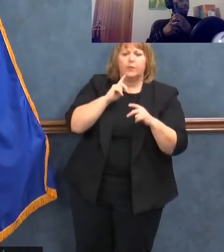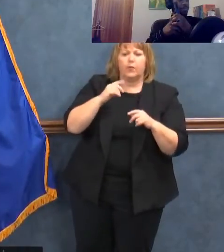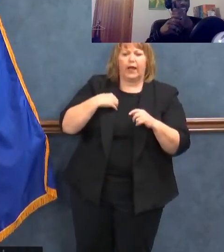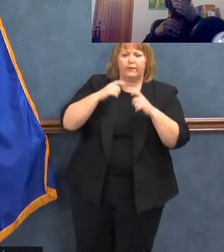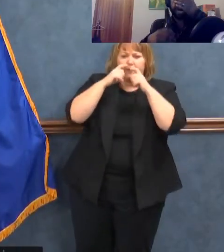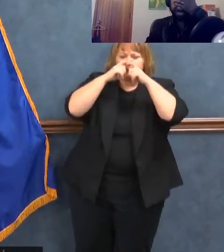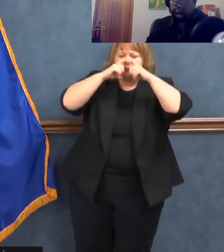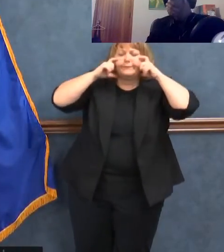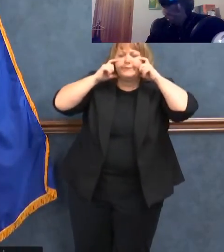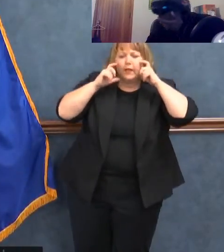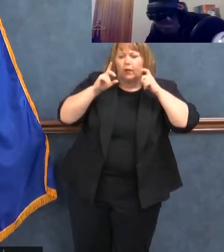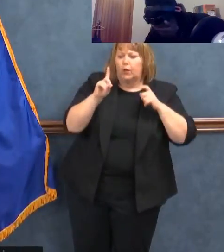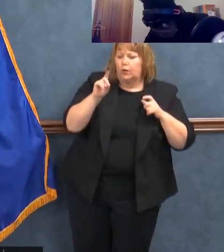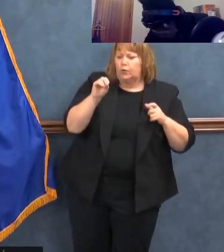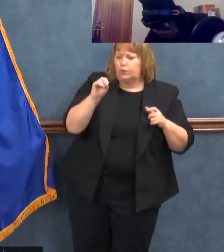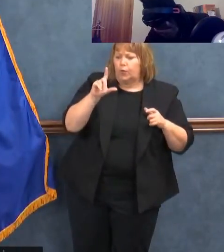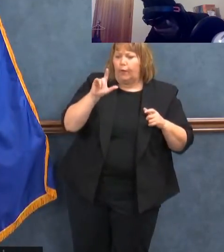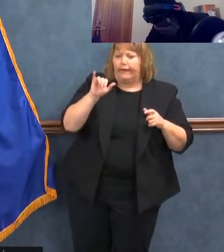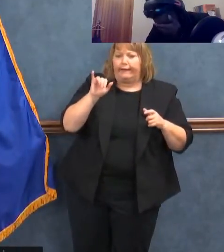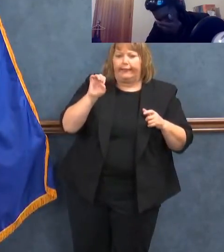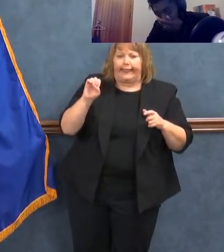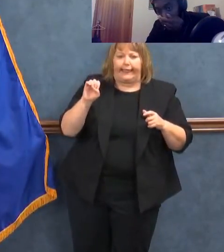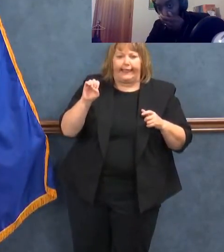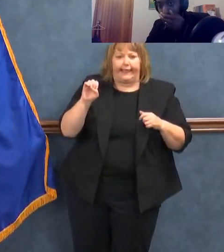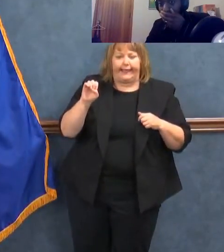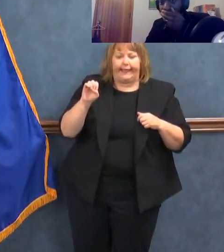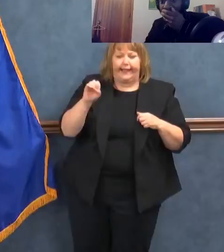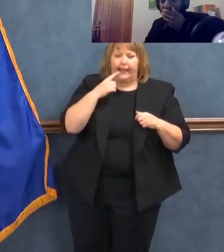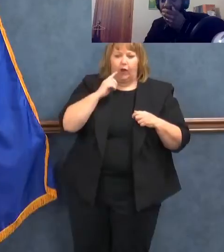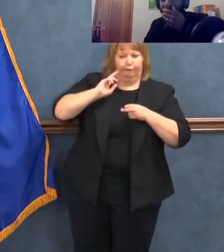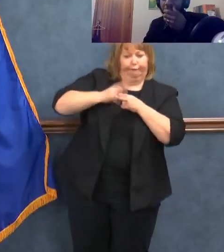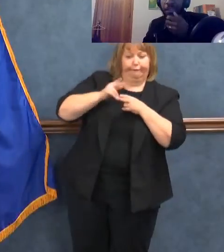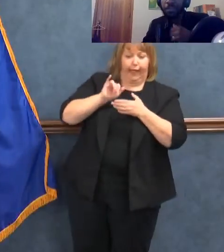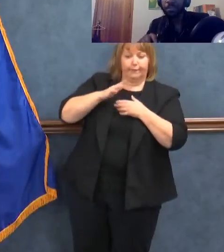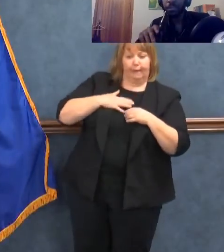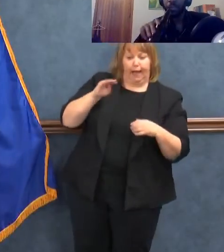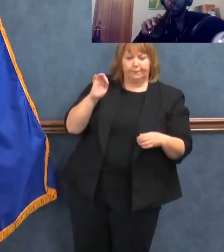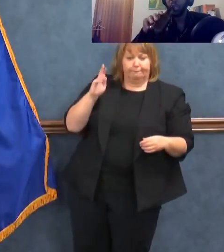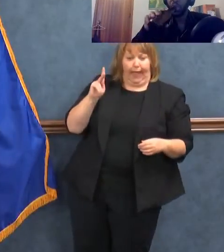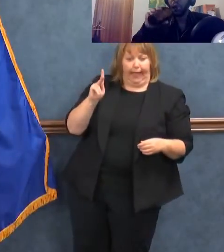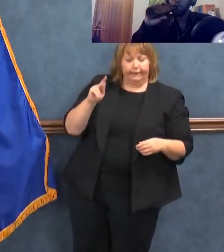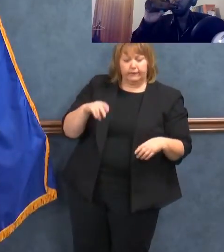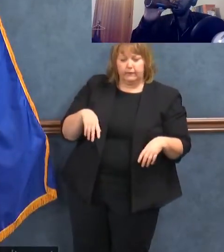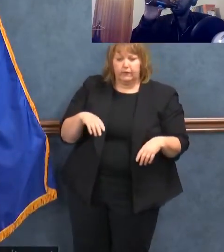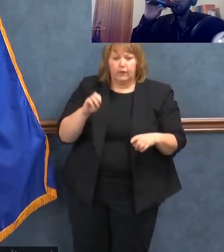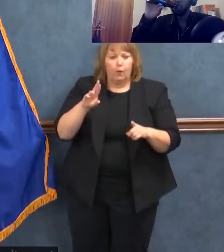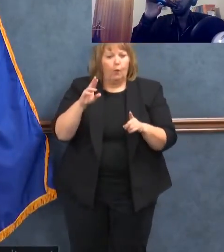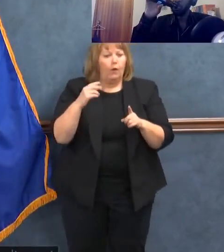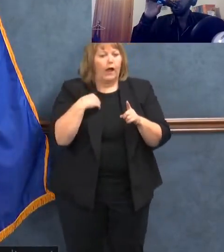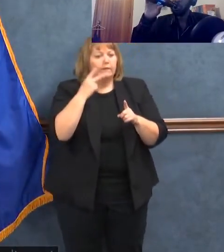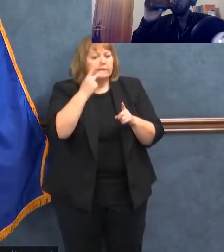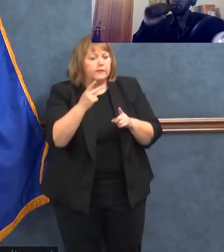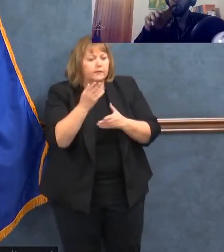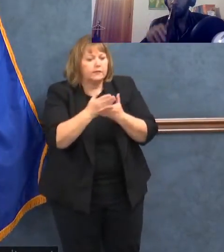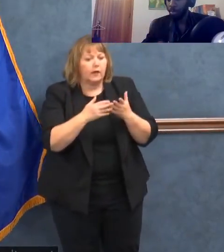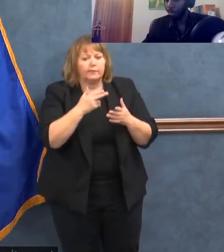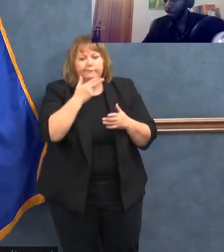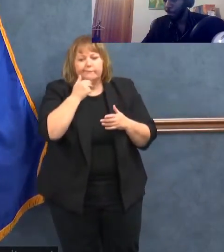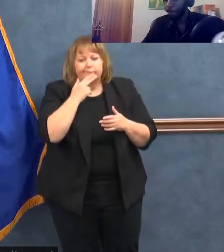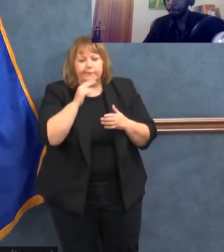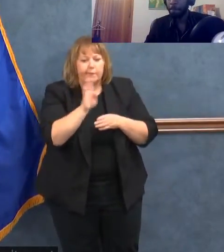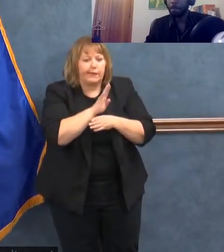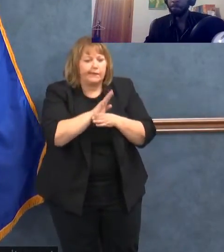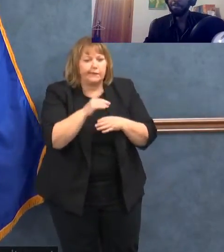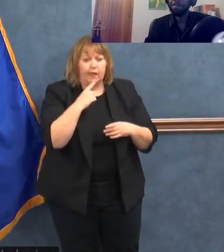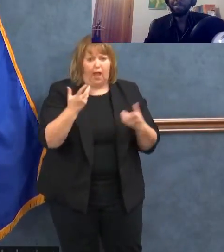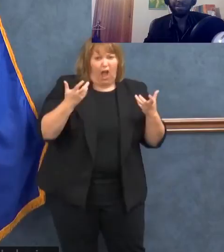that's a mask, or another city council person says, well, I don't want them coming into my area to mom and pop businesses and closing anybody